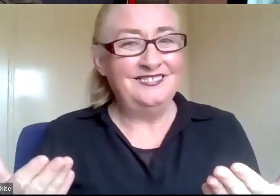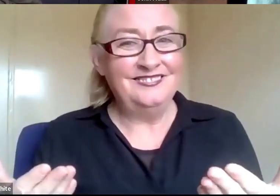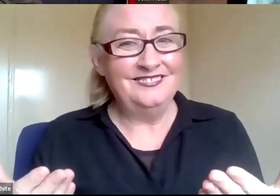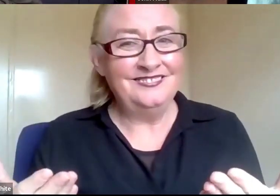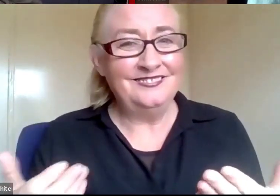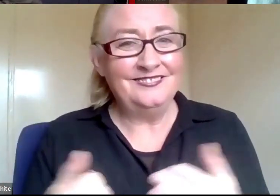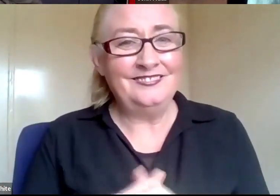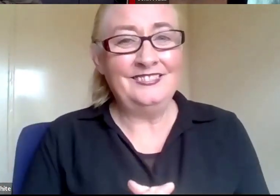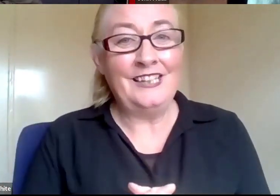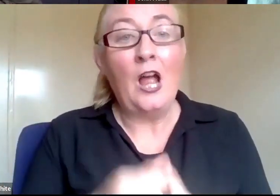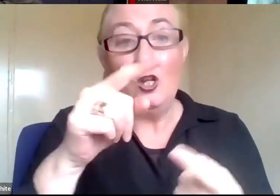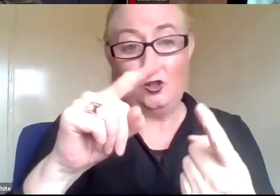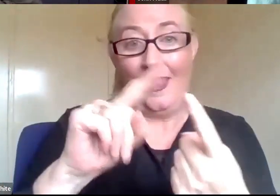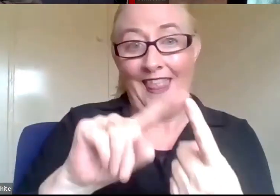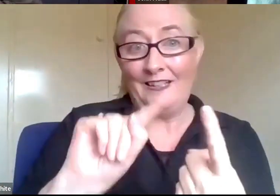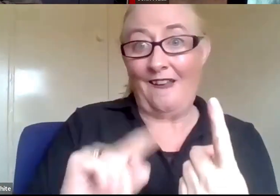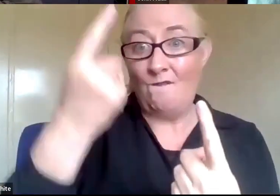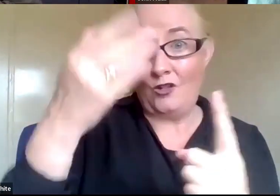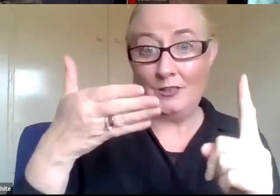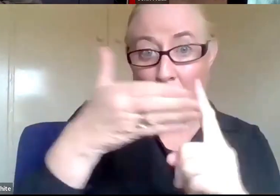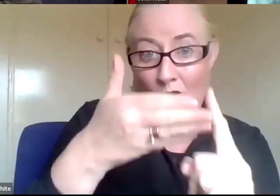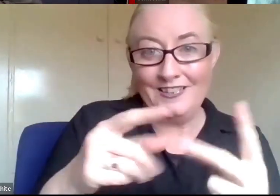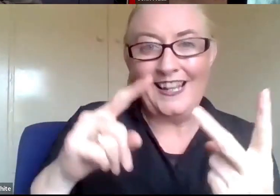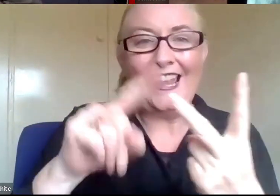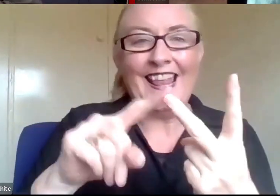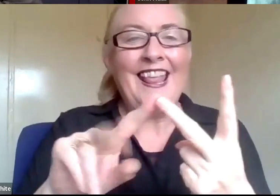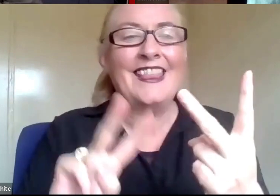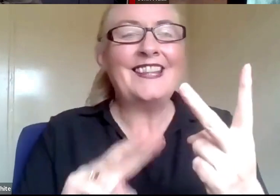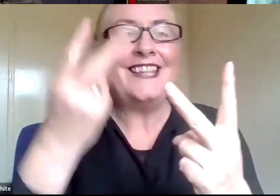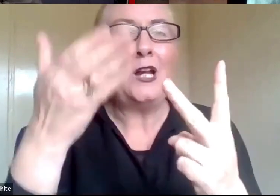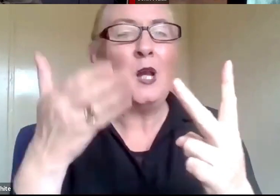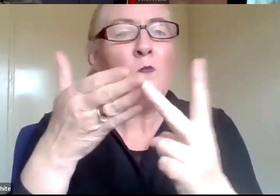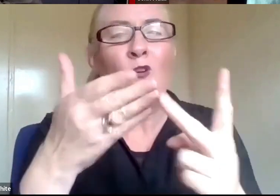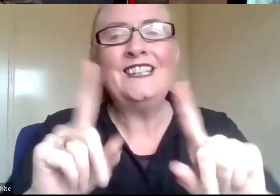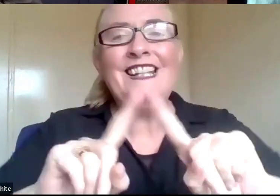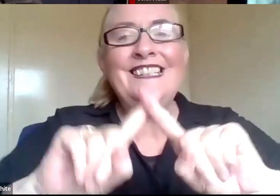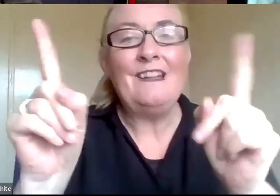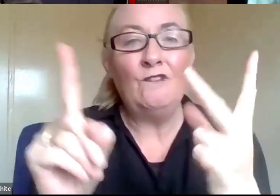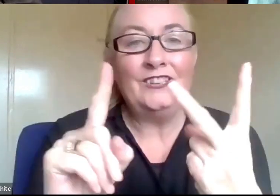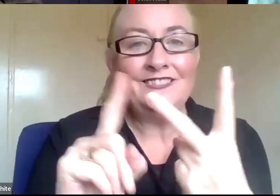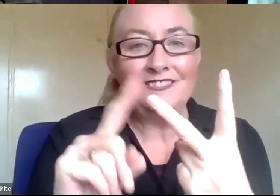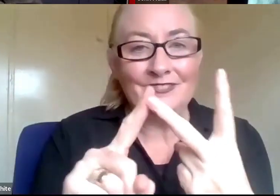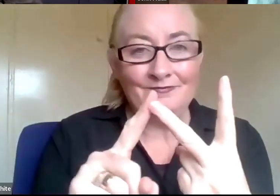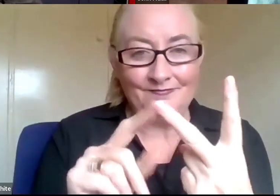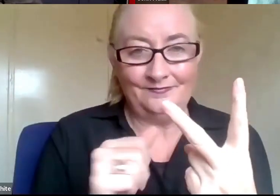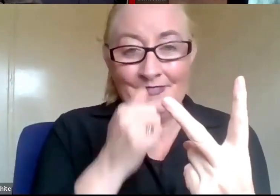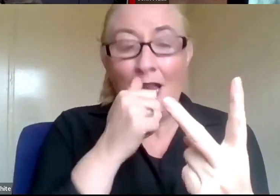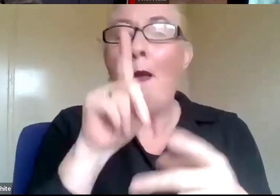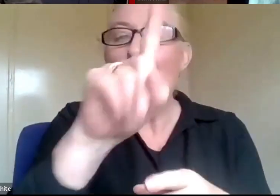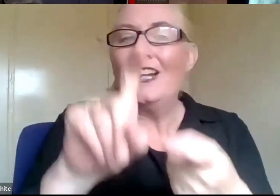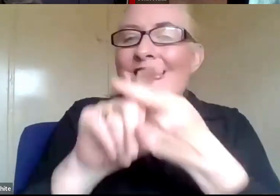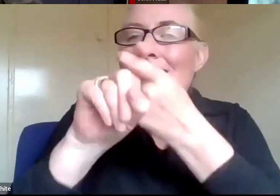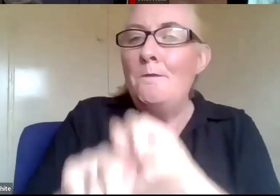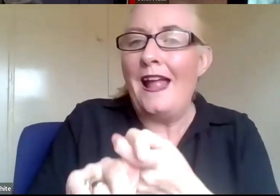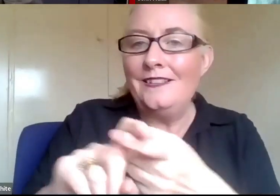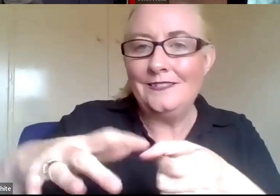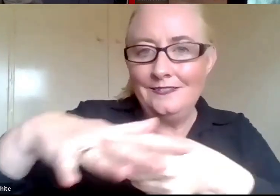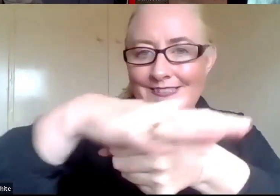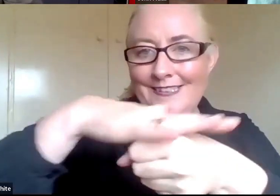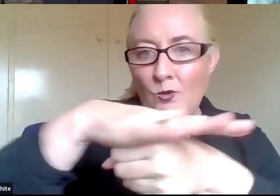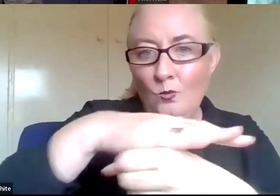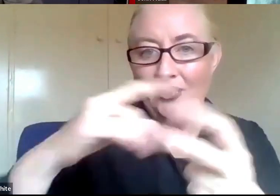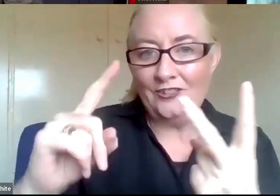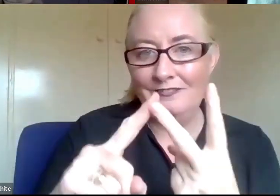on the situation. Put a person in one situation, there'll be a leader. Put them in